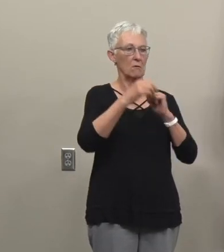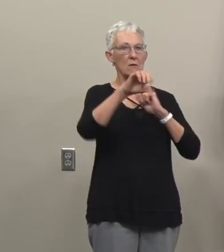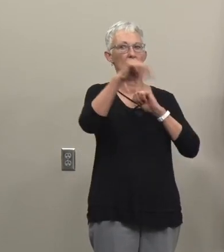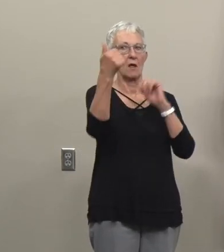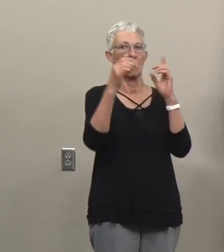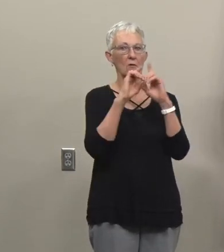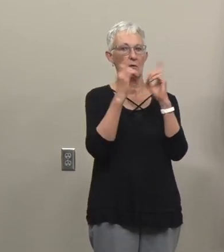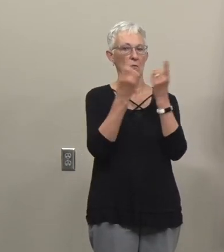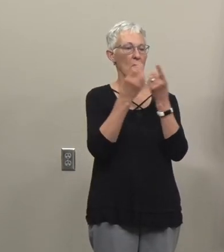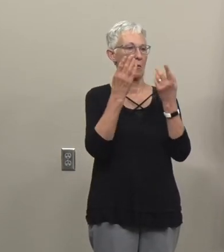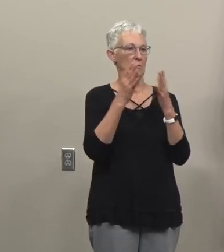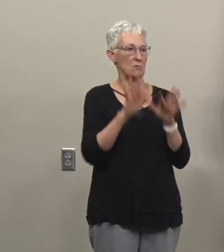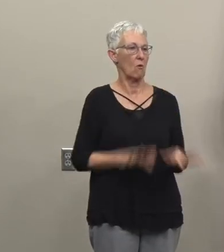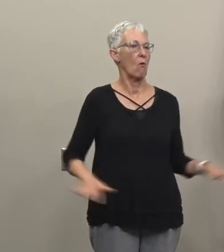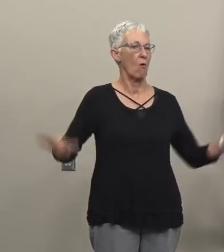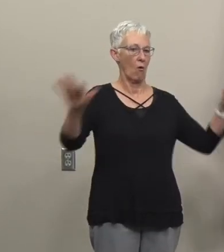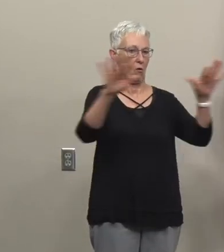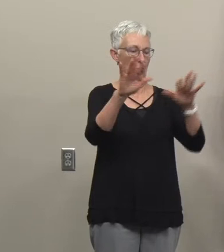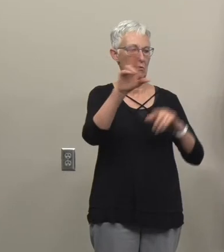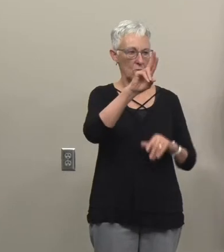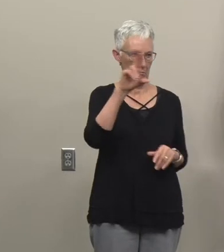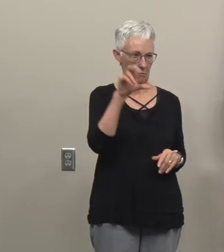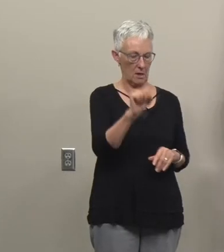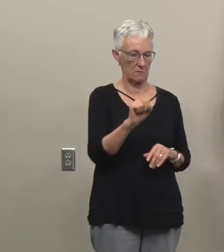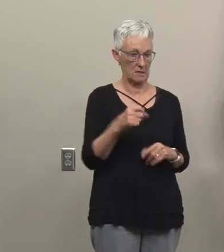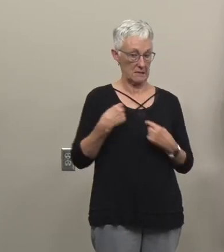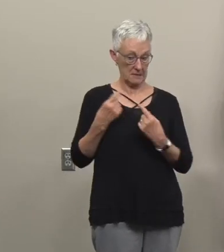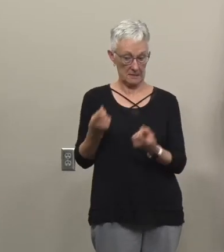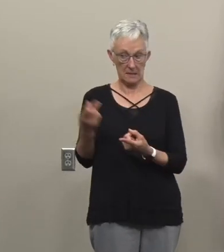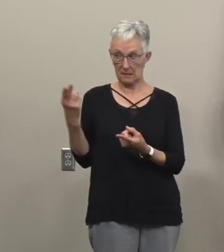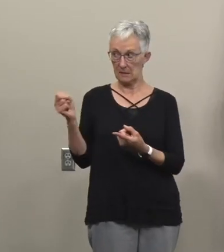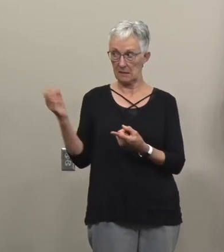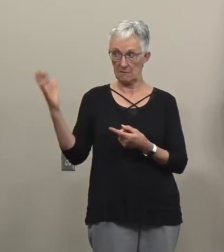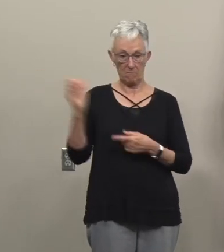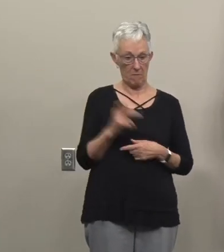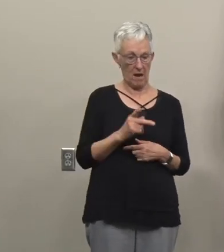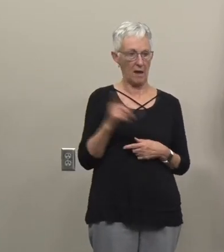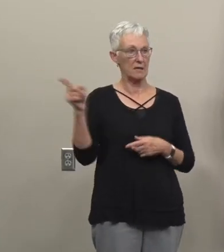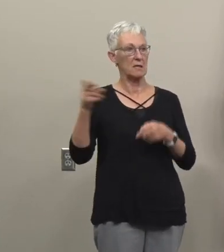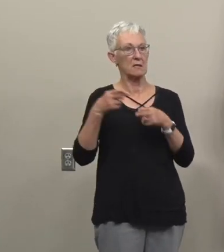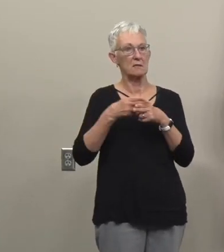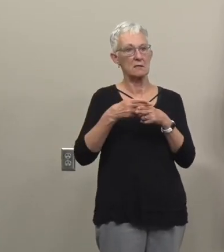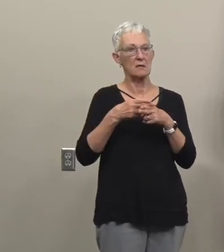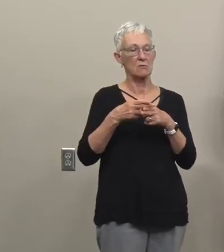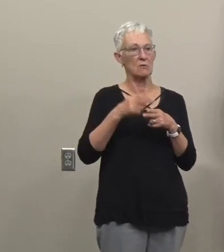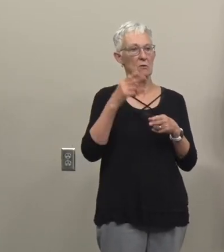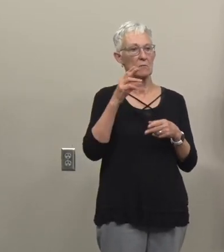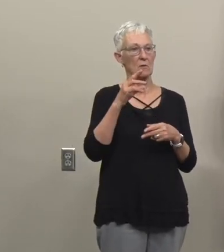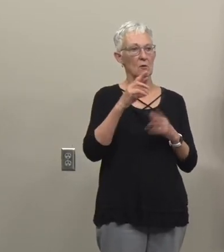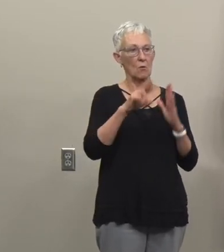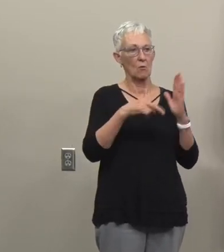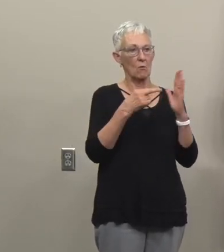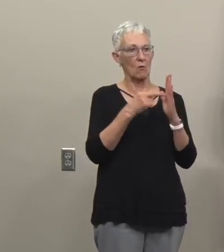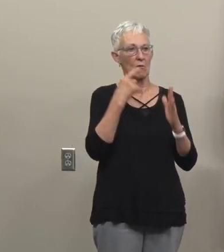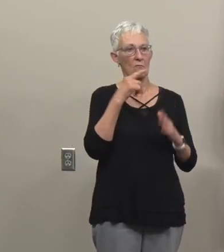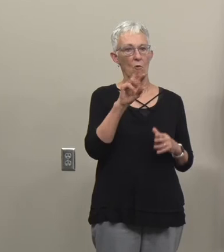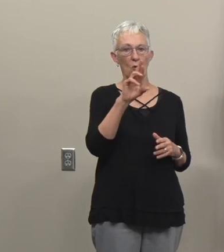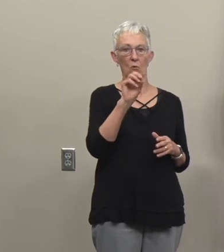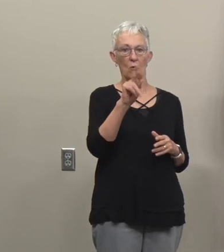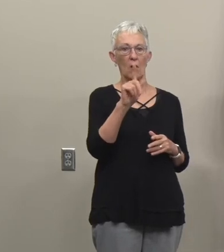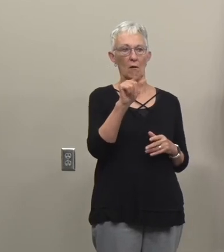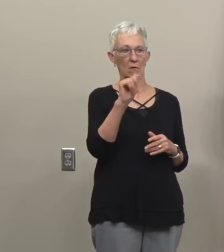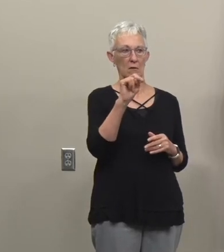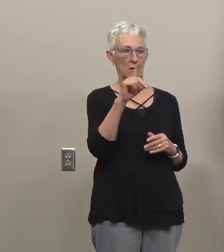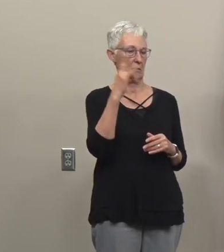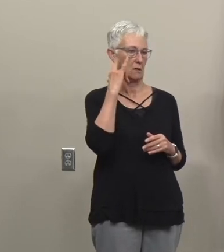fact, since he ended his work as our chief, he has been serving as an interim role as the chief of Rockland, California's fire department. I appreciate